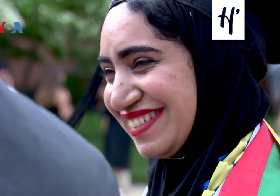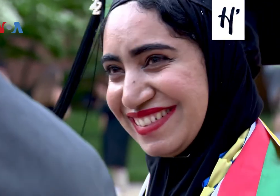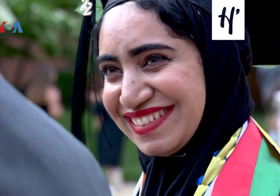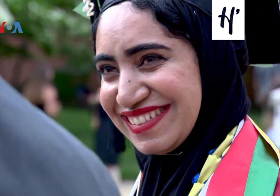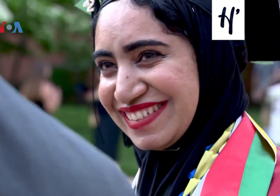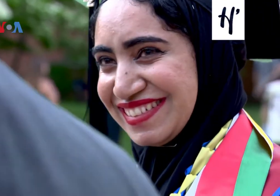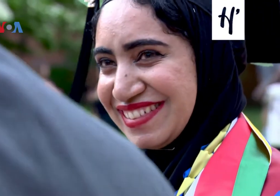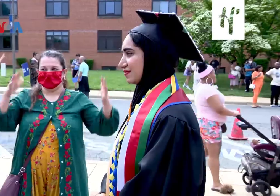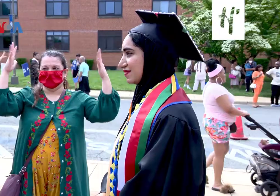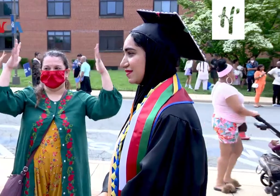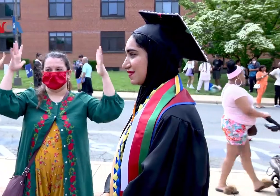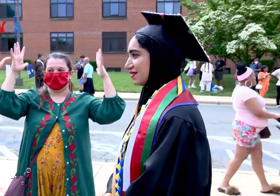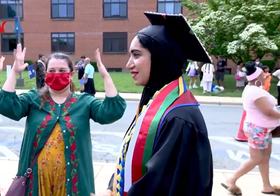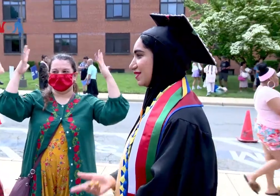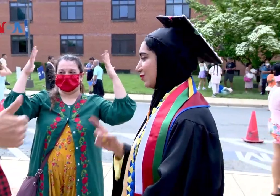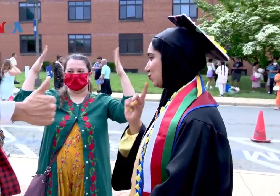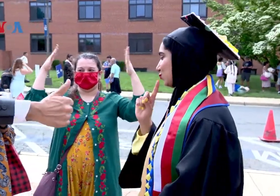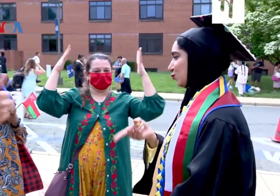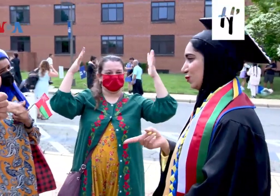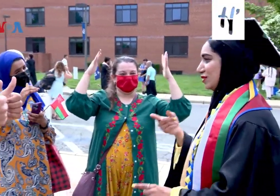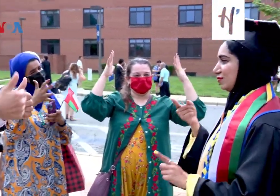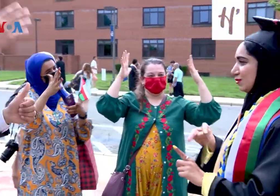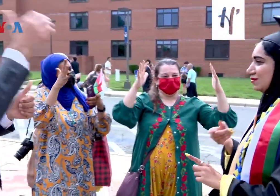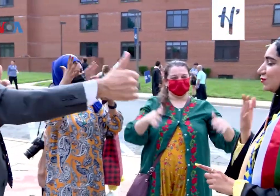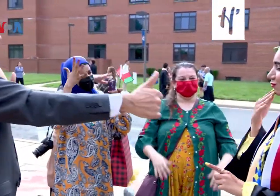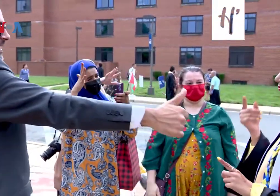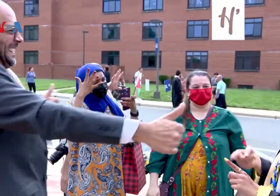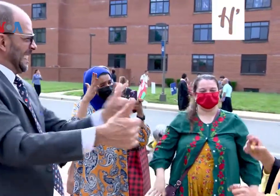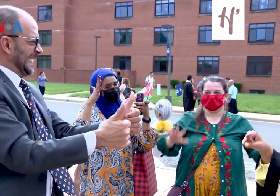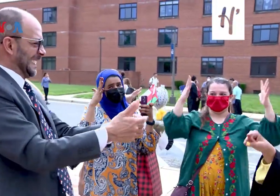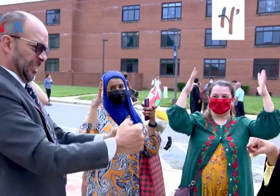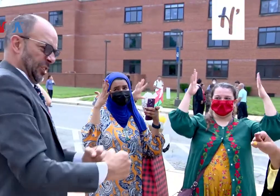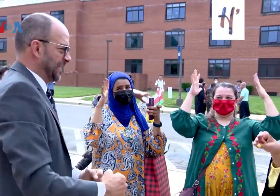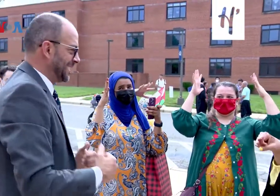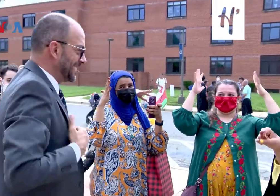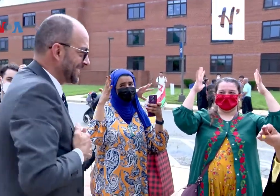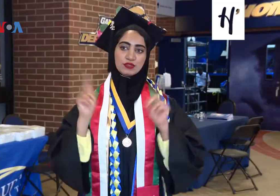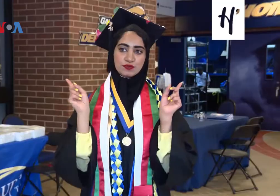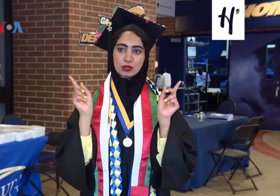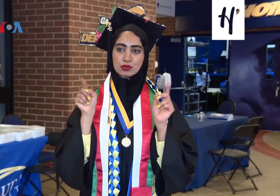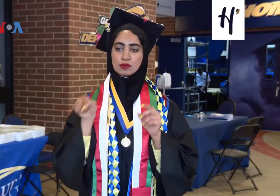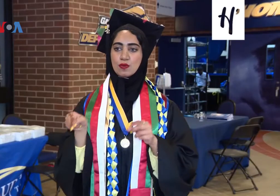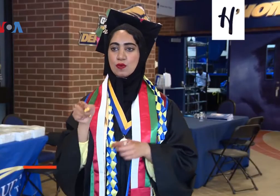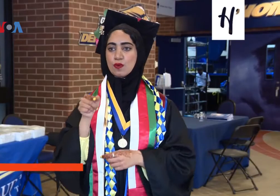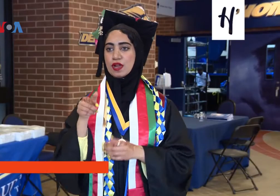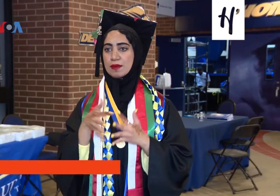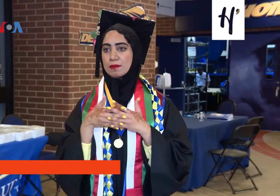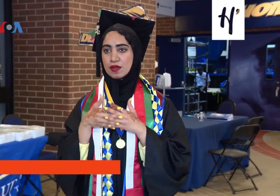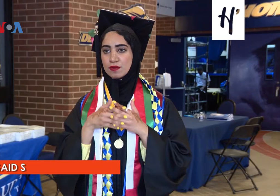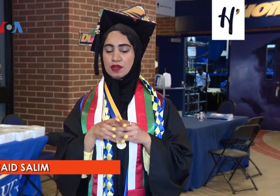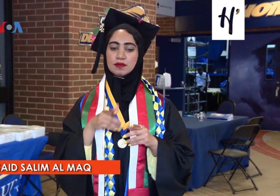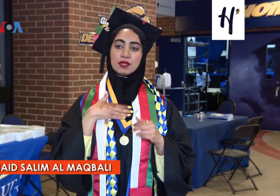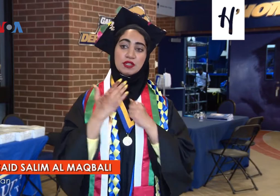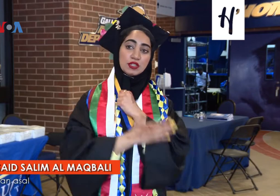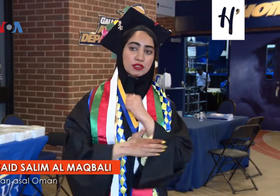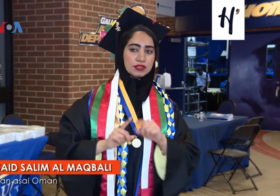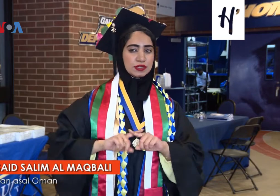isyarat dan ingin mengajar di negara asalnya, Oman. Right, it's very different here, and I would like to make some changes at